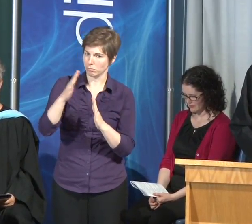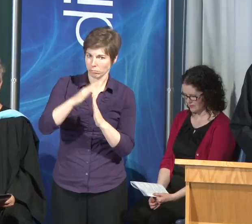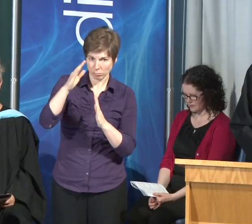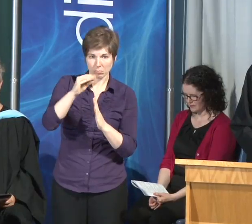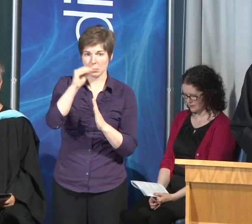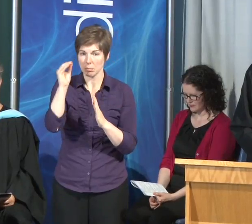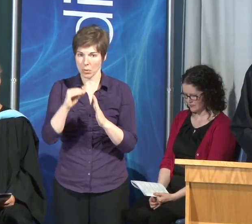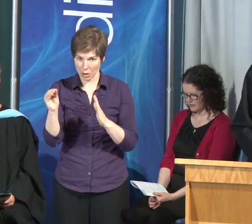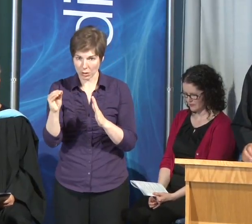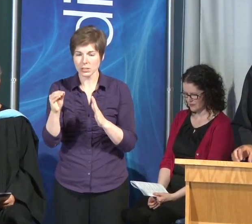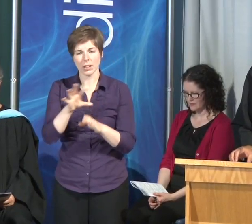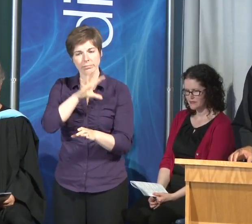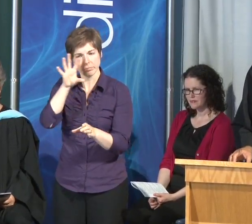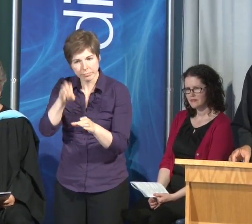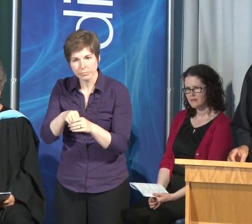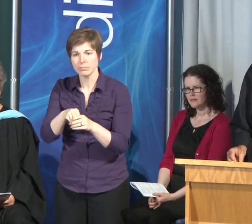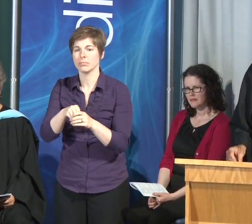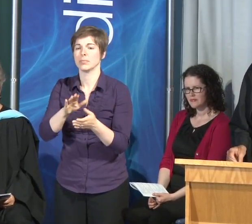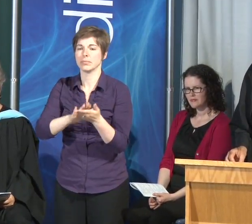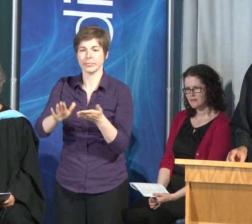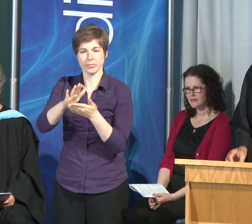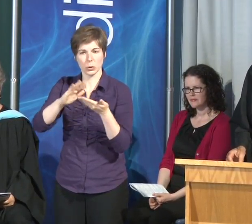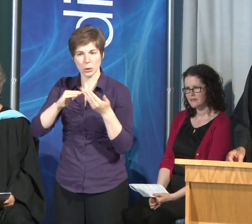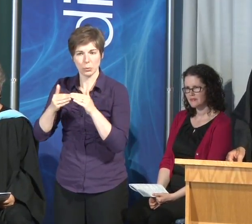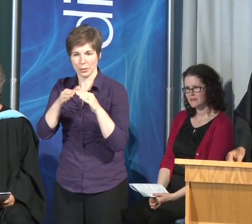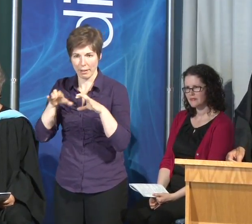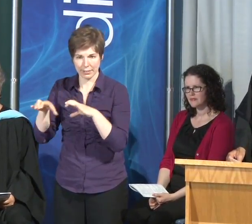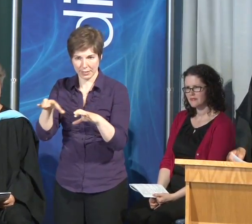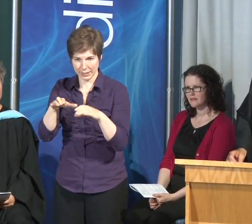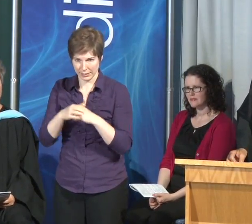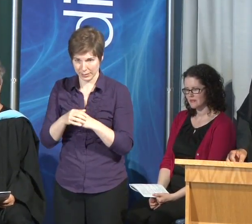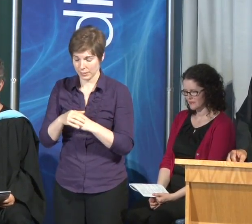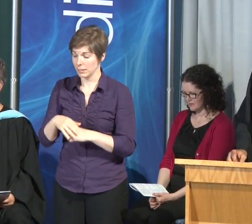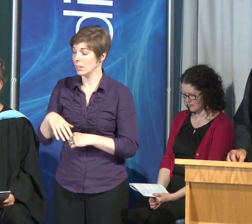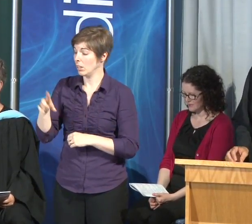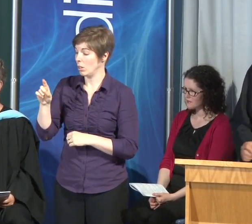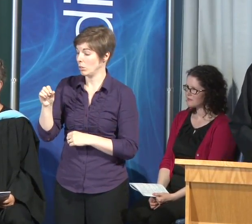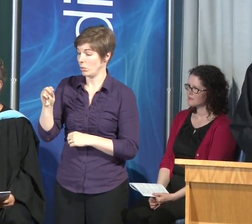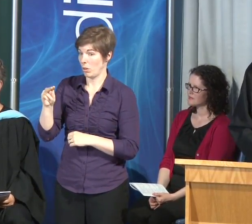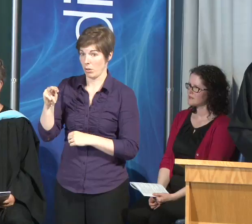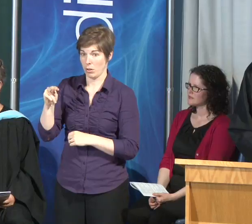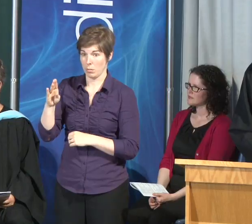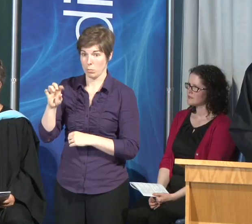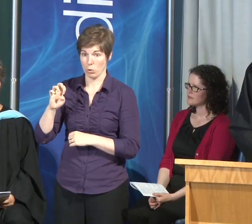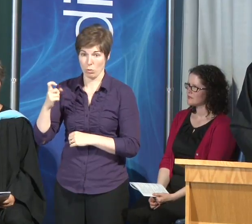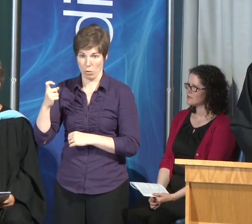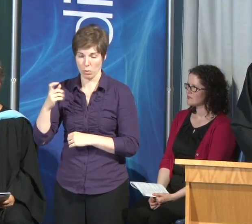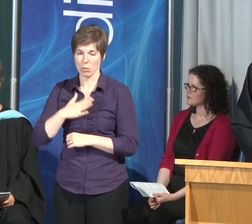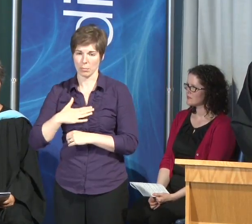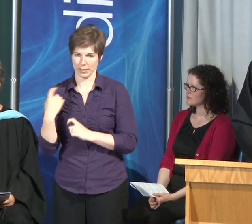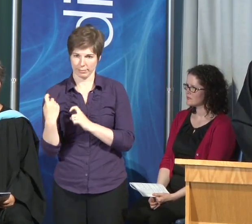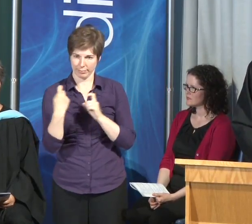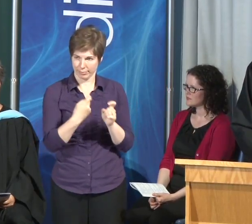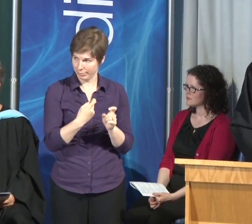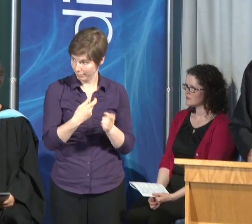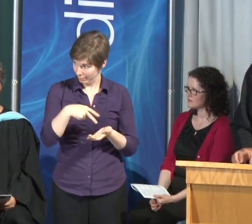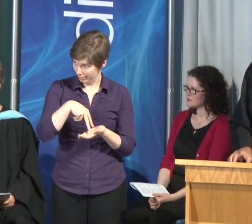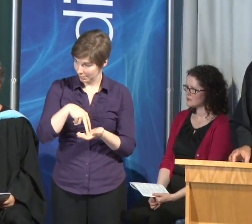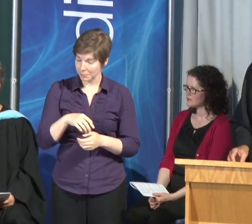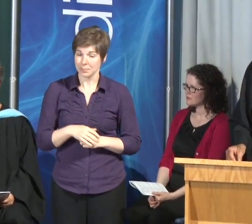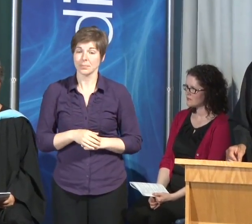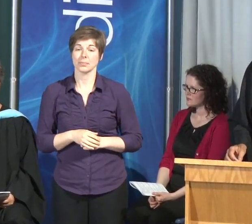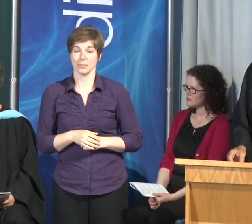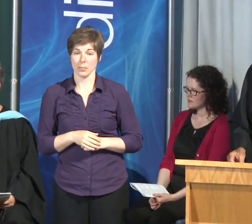achievement and contributed to campus and community activities. I'll ask Don Bureau, please, to present this award. The